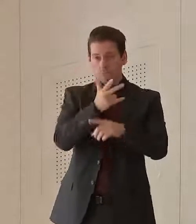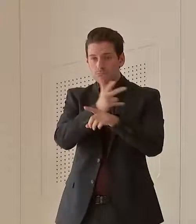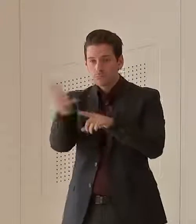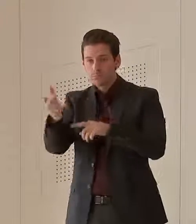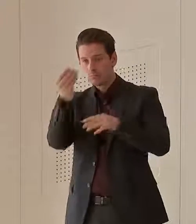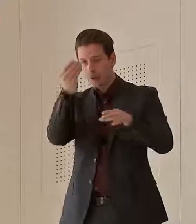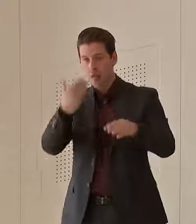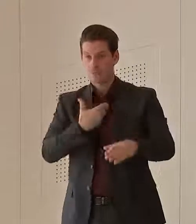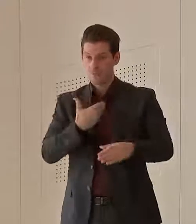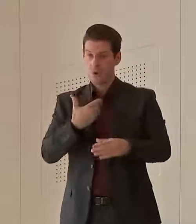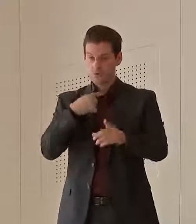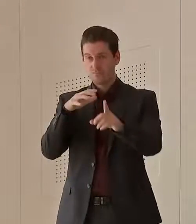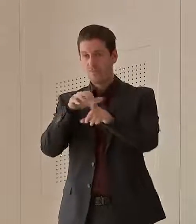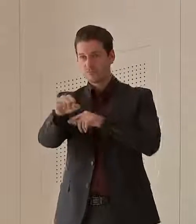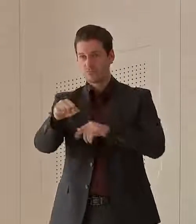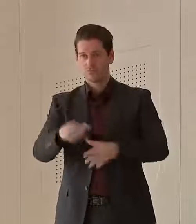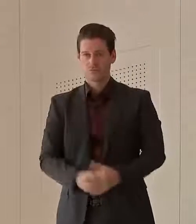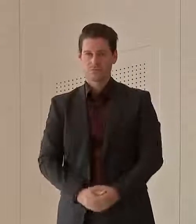Thank you.